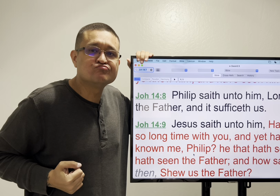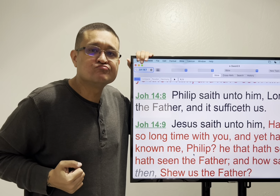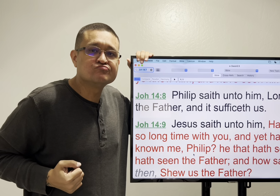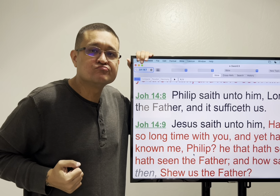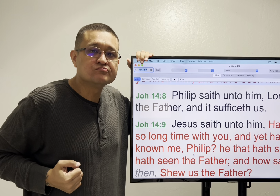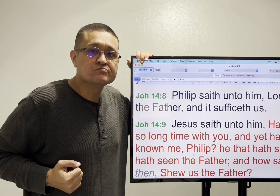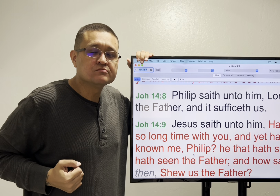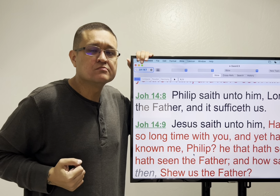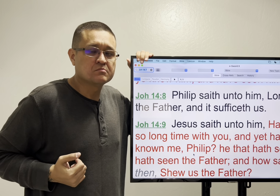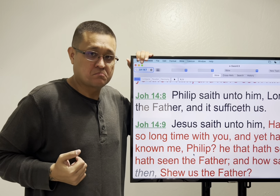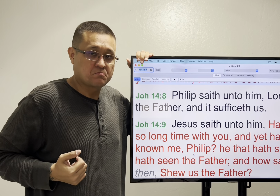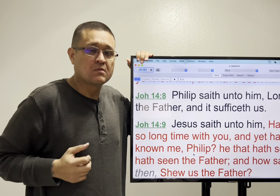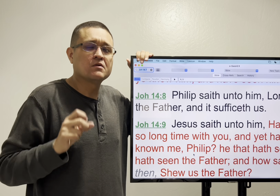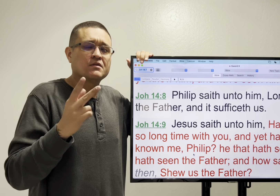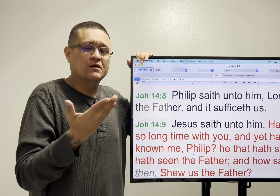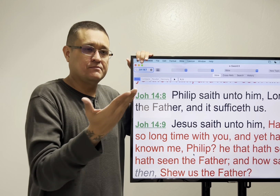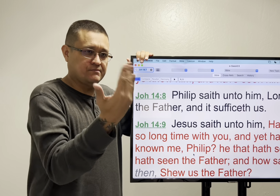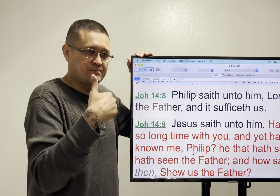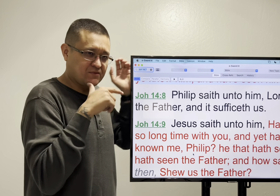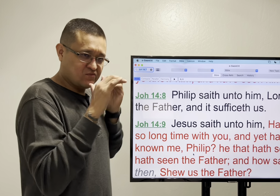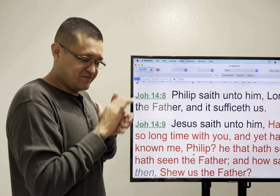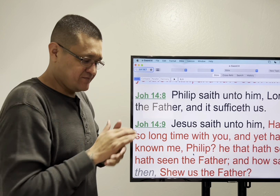Go ahead, I want to see the Father.